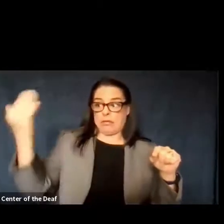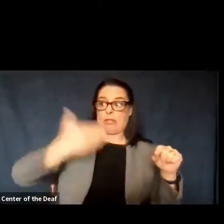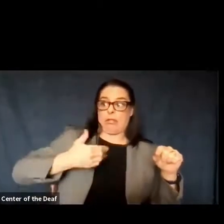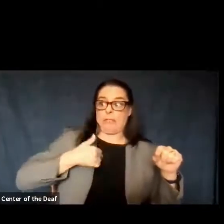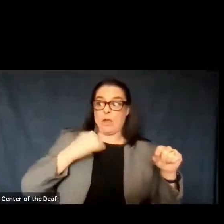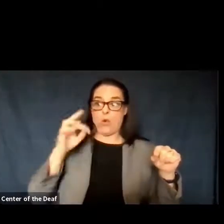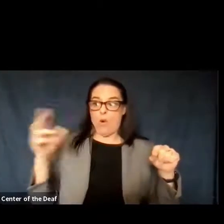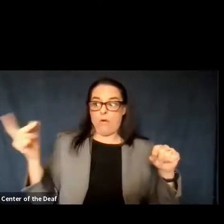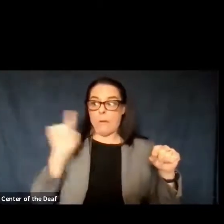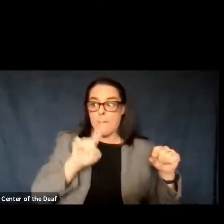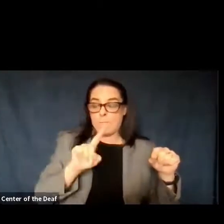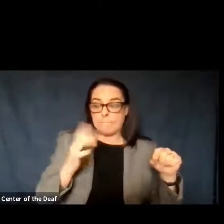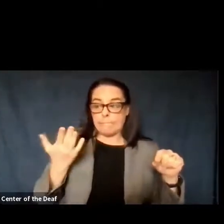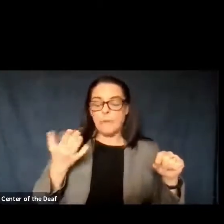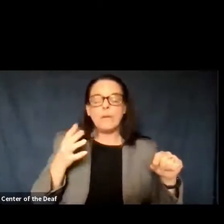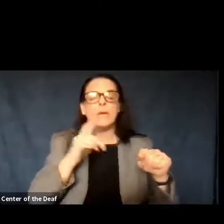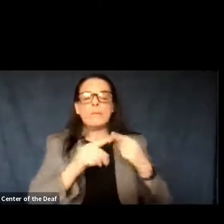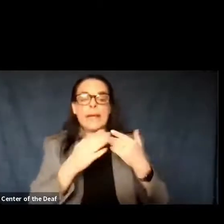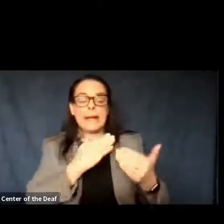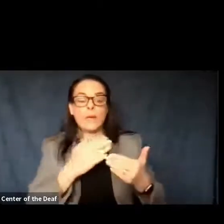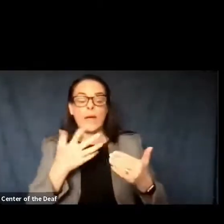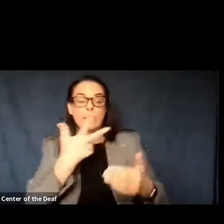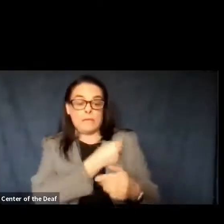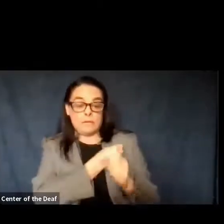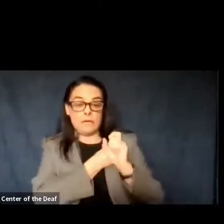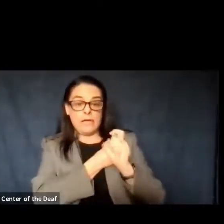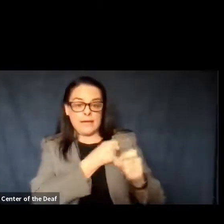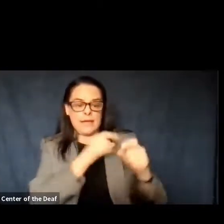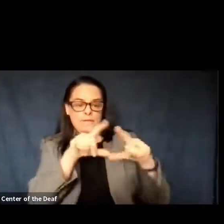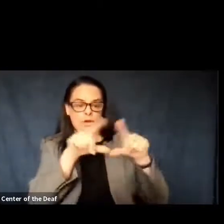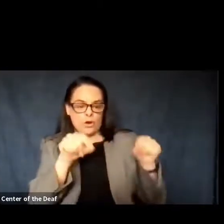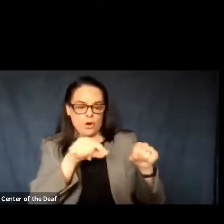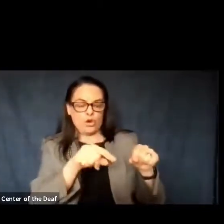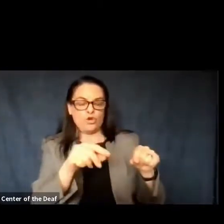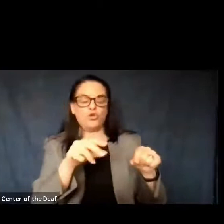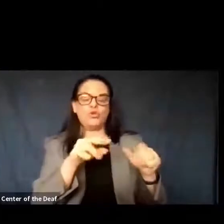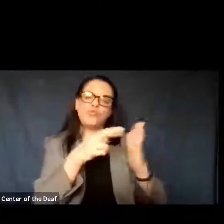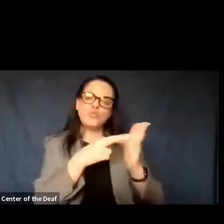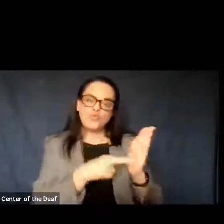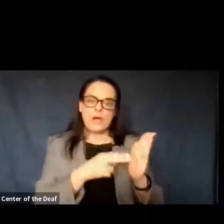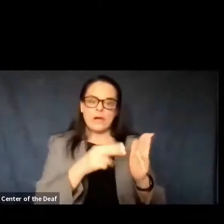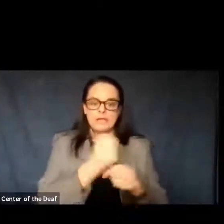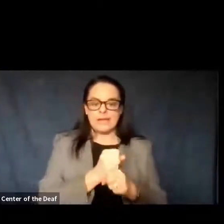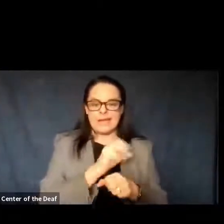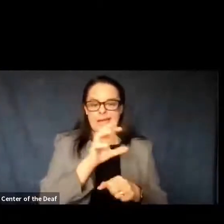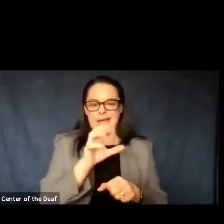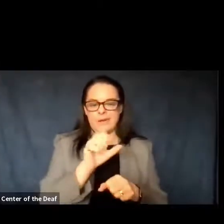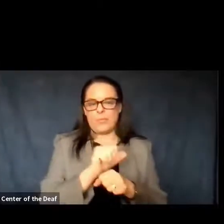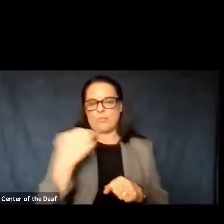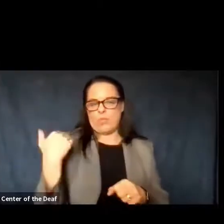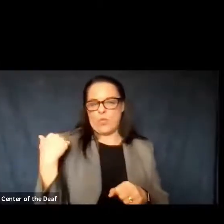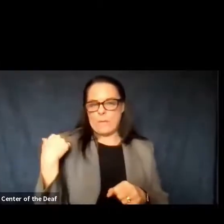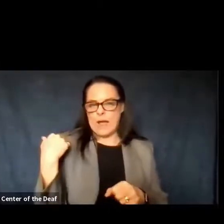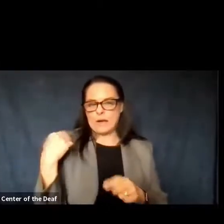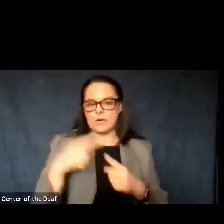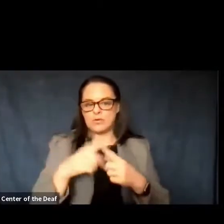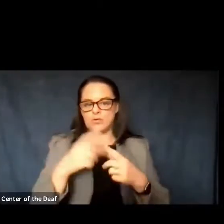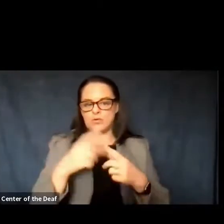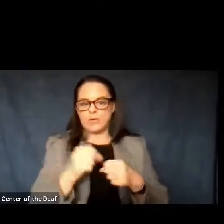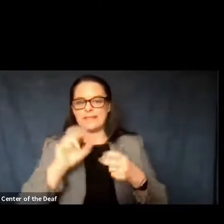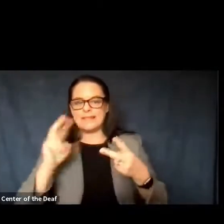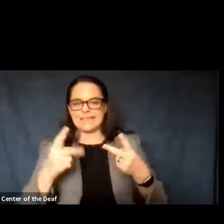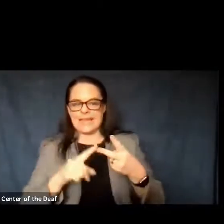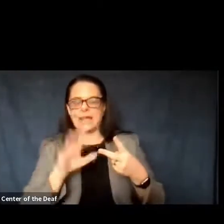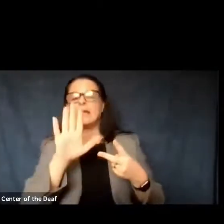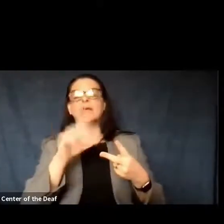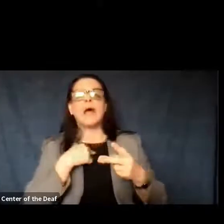want to come up. But they're given a way to register to get reminders of when their vaccine comes, correct? Okay, I'm going to step